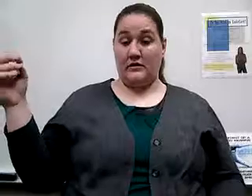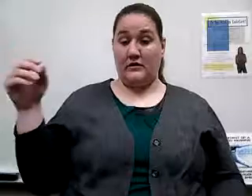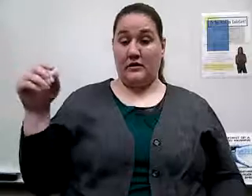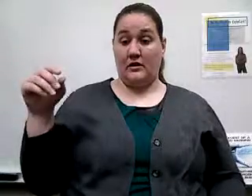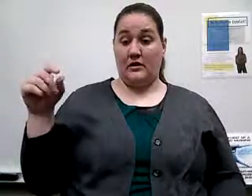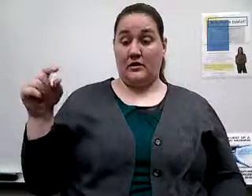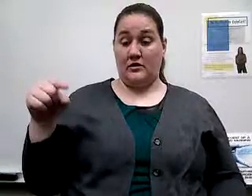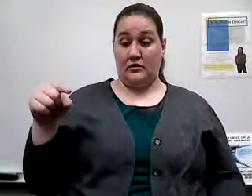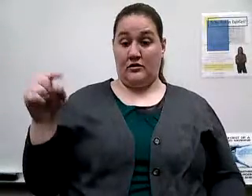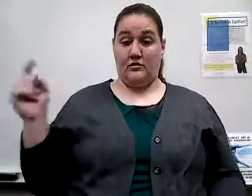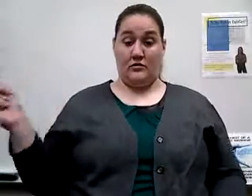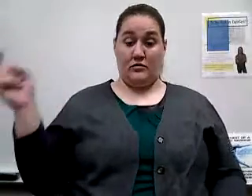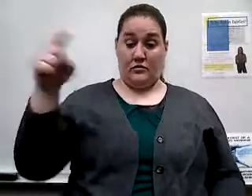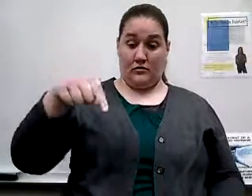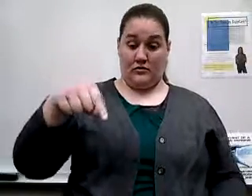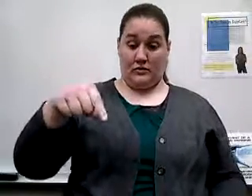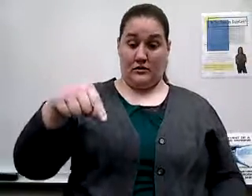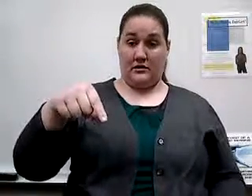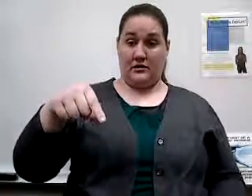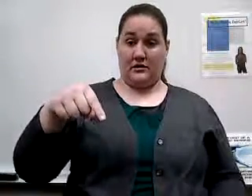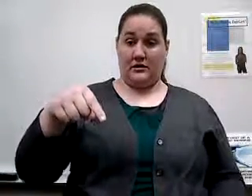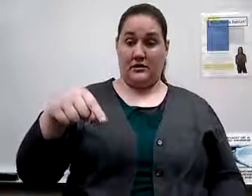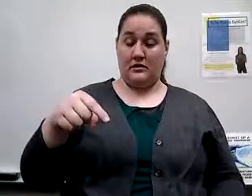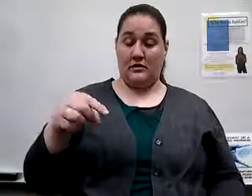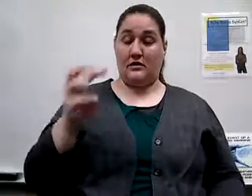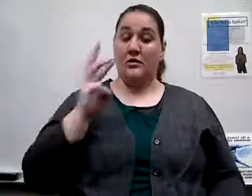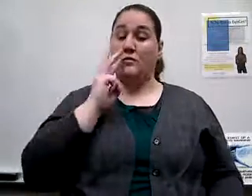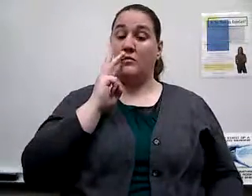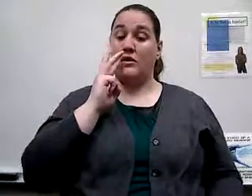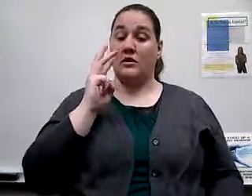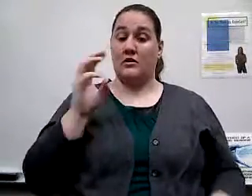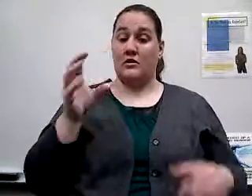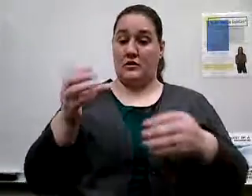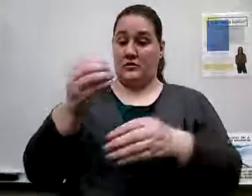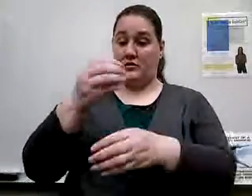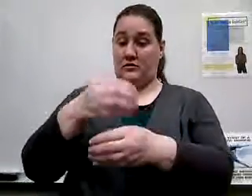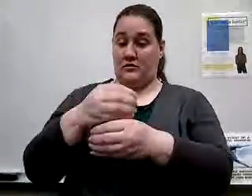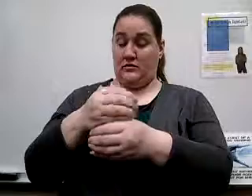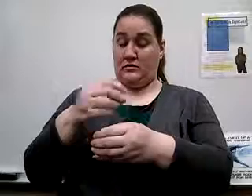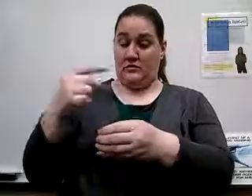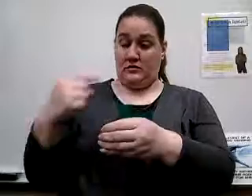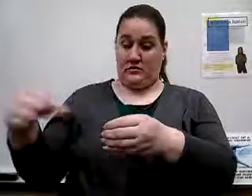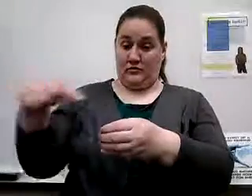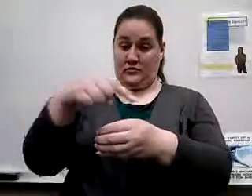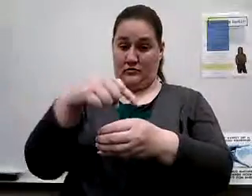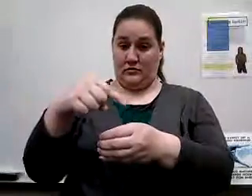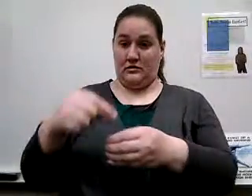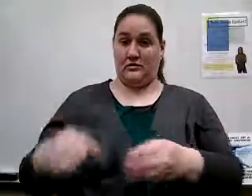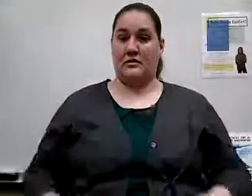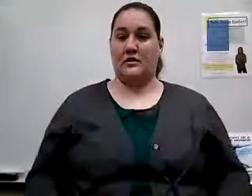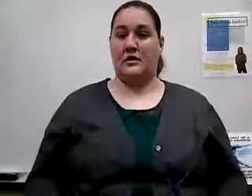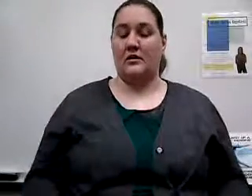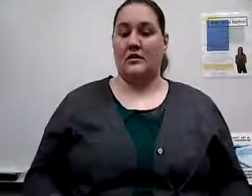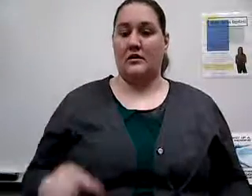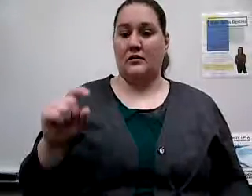it. I did this, here just a little bit. One time I was talking about condensation with these 4th grade kids, and I told